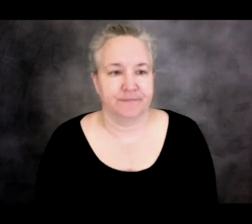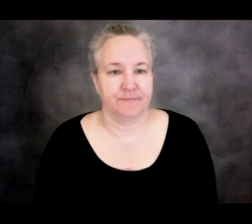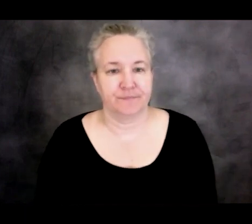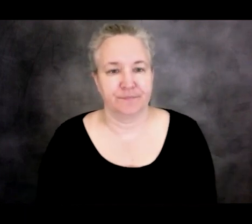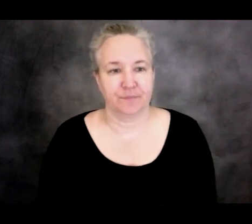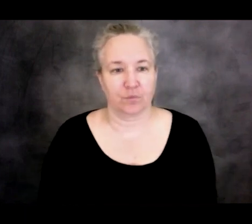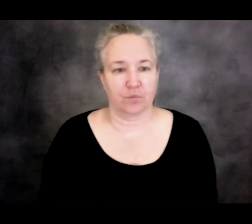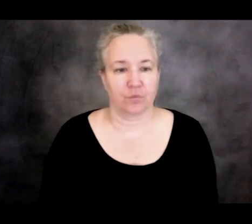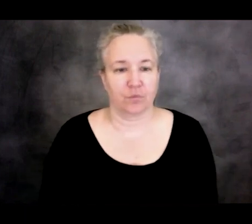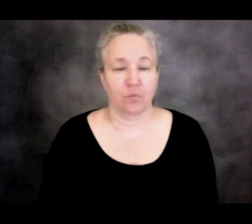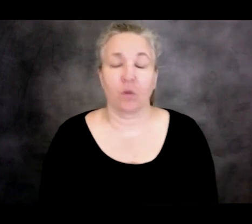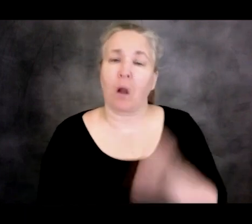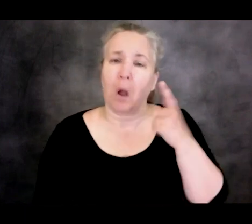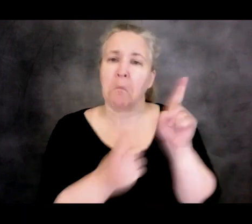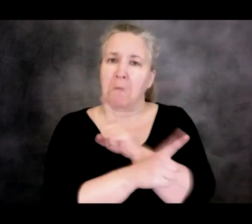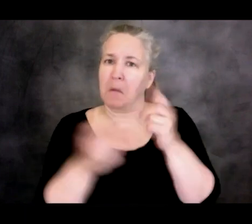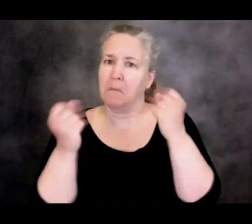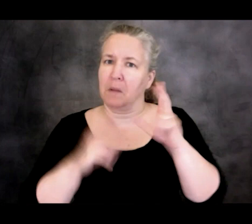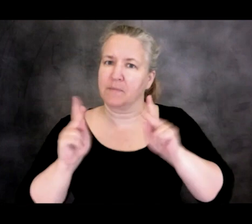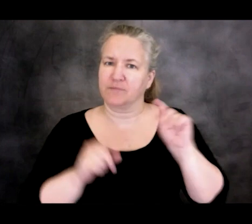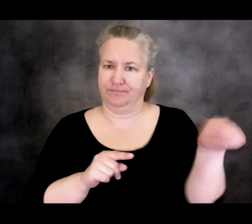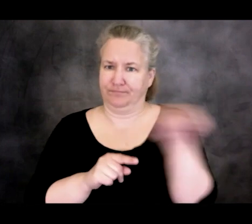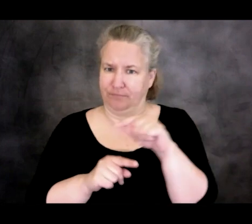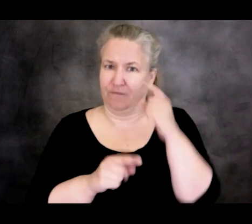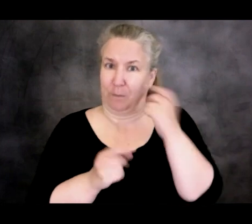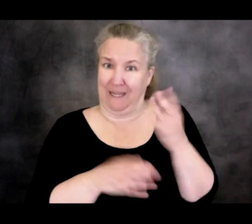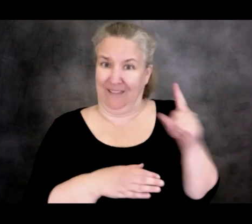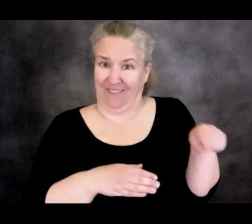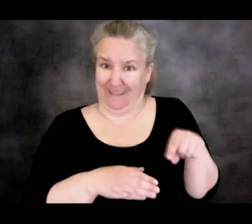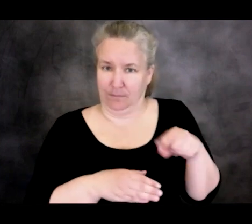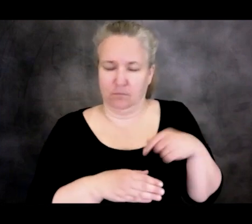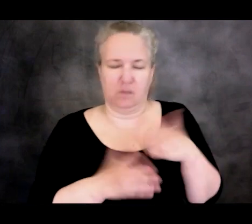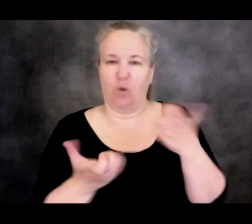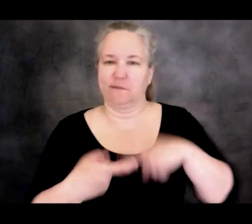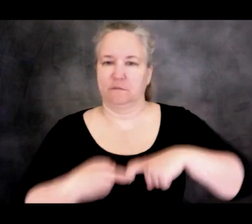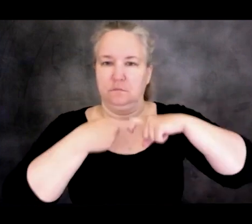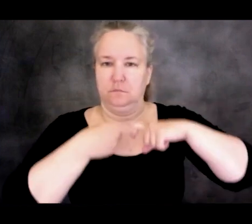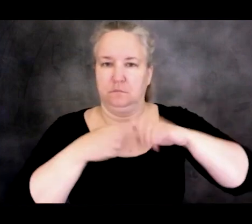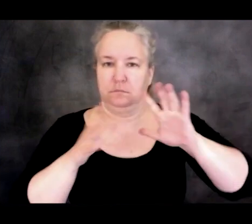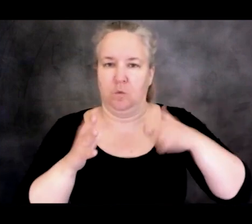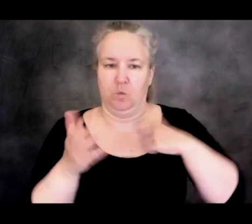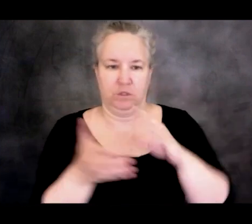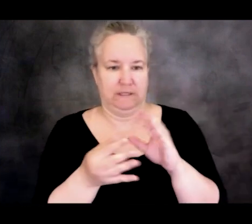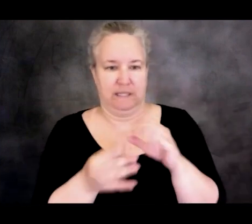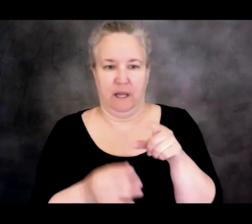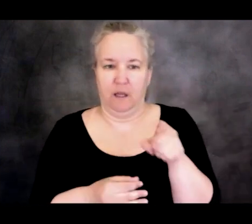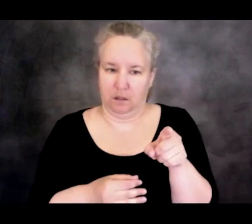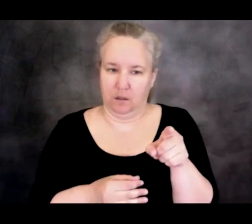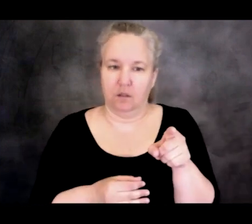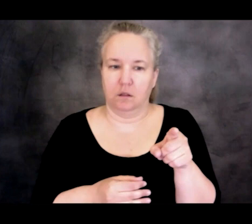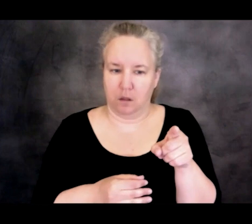But for many of those we met, and I want to stop here and say that it would not be